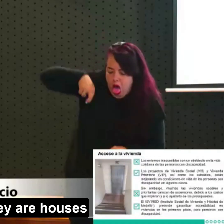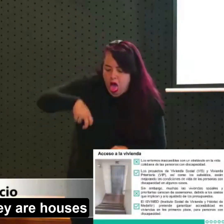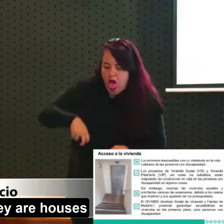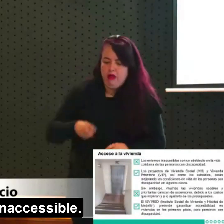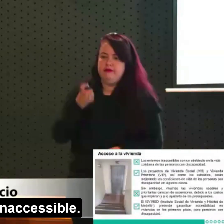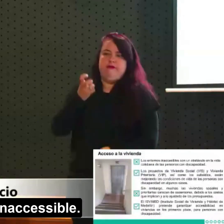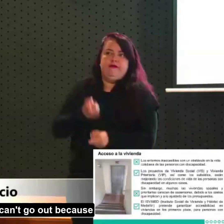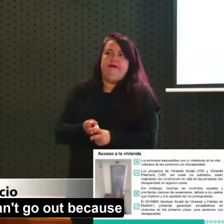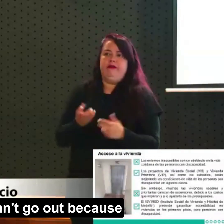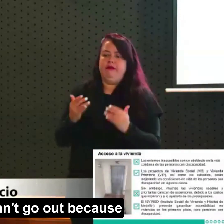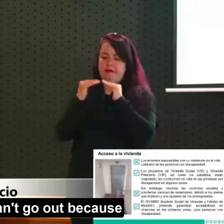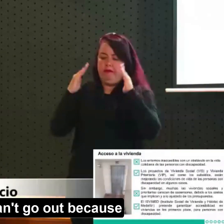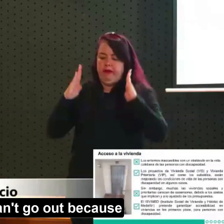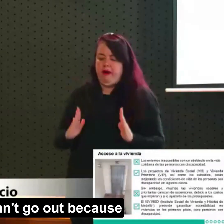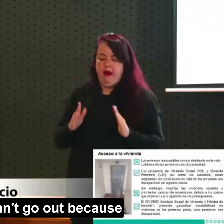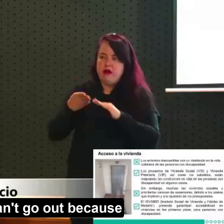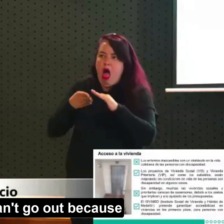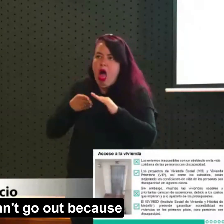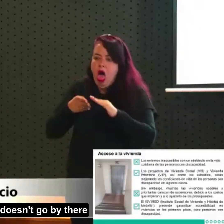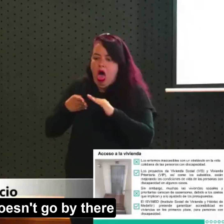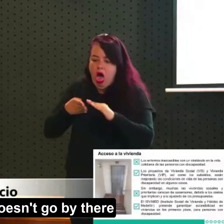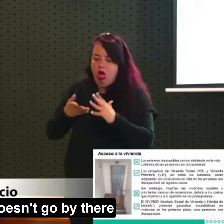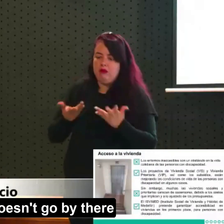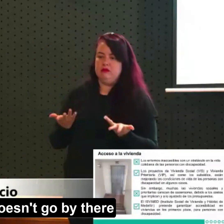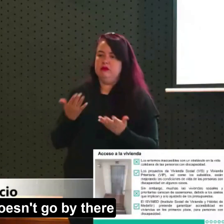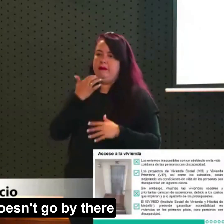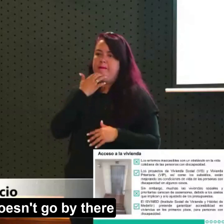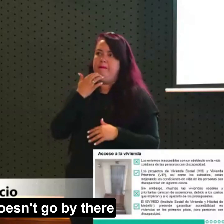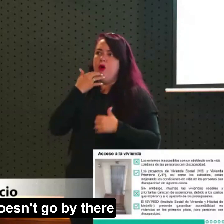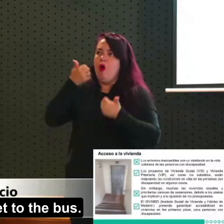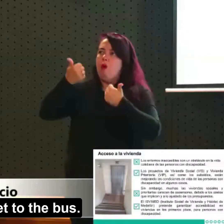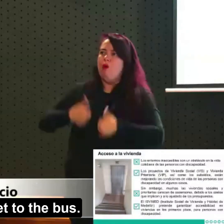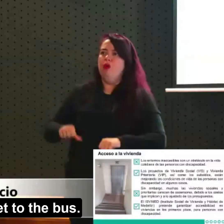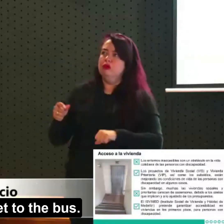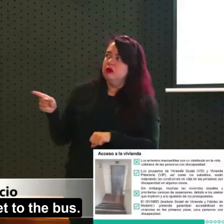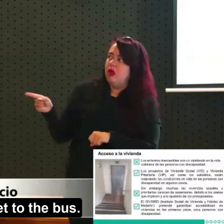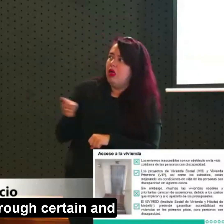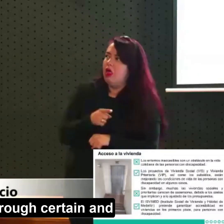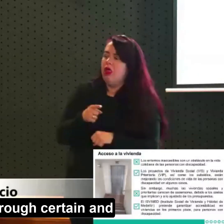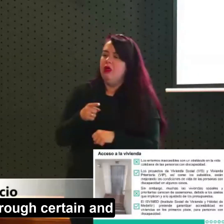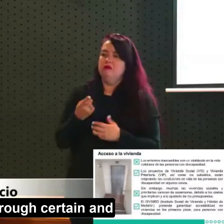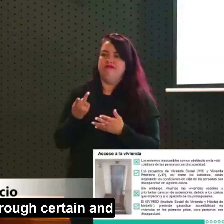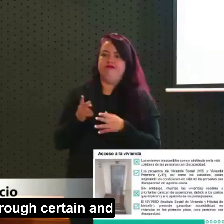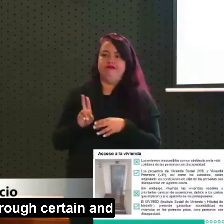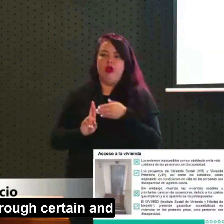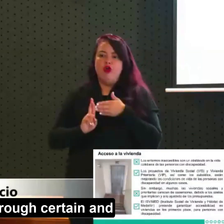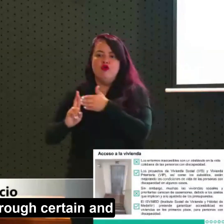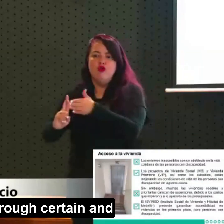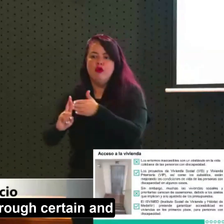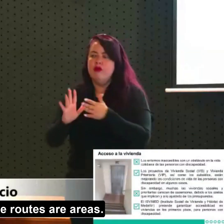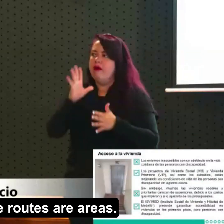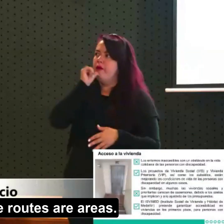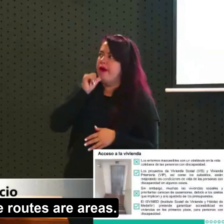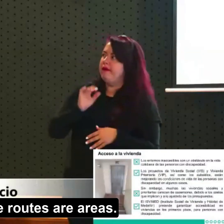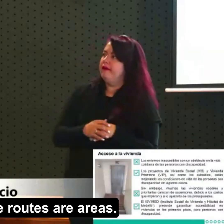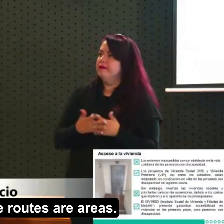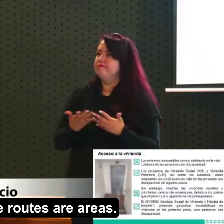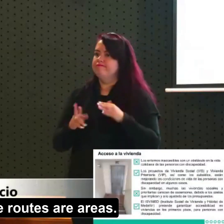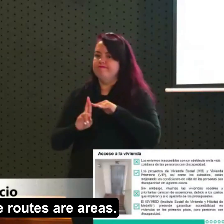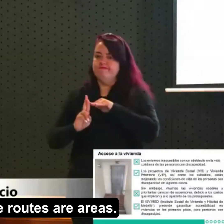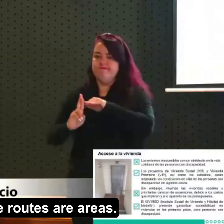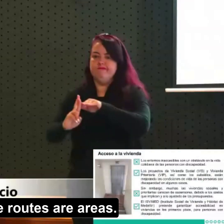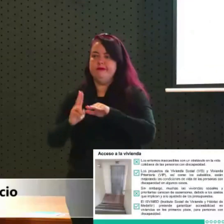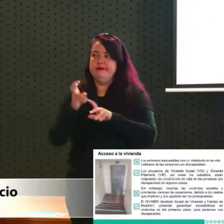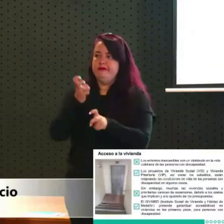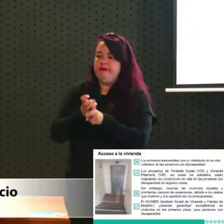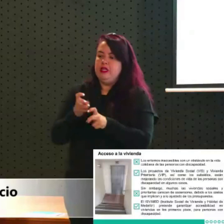their houses are inaccessible, or they can't go out because the bus doesn't go by, or to get to the bus, it goes through certain inaccessible routes